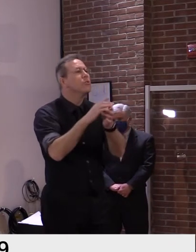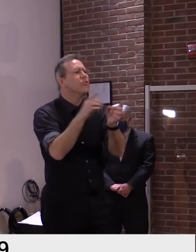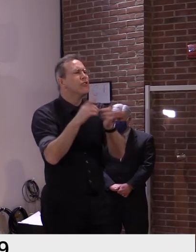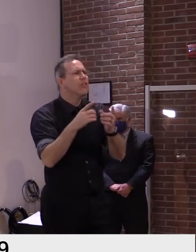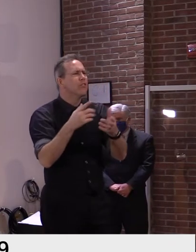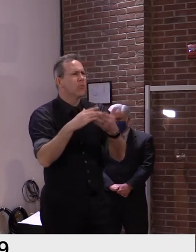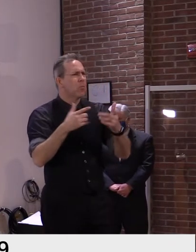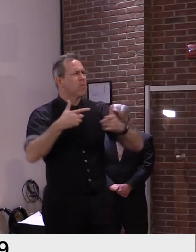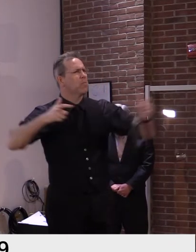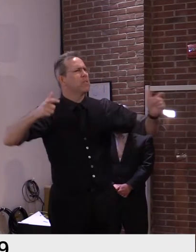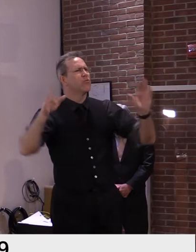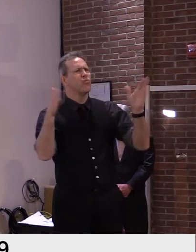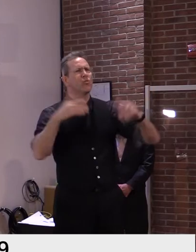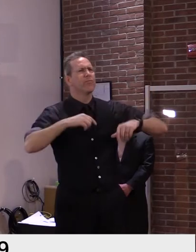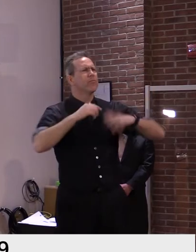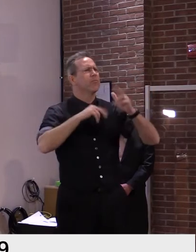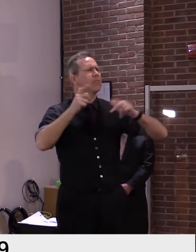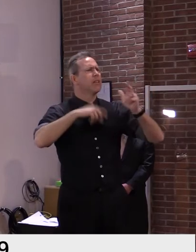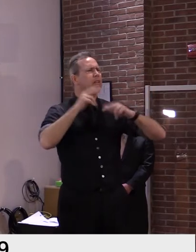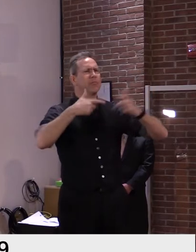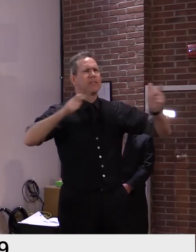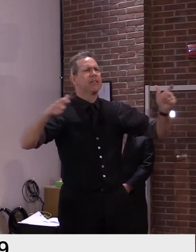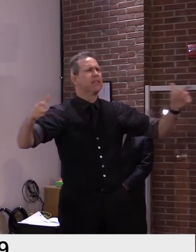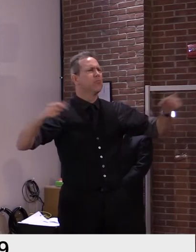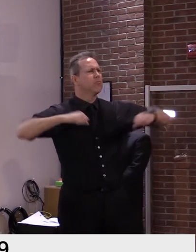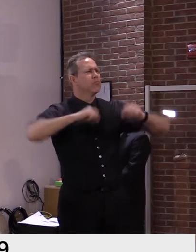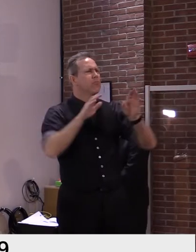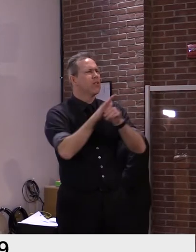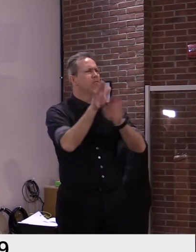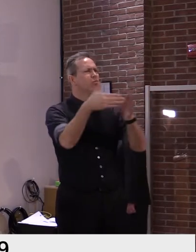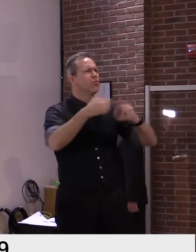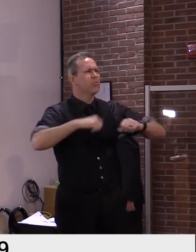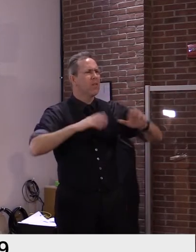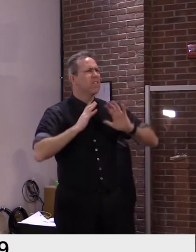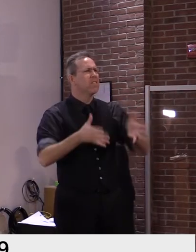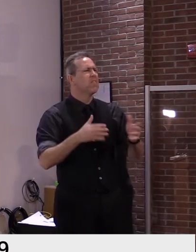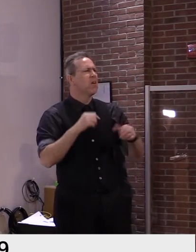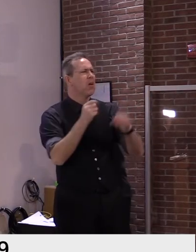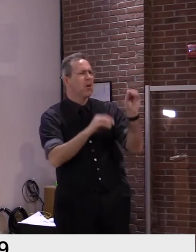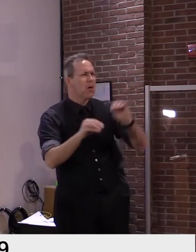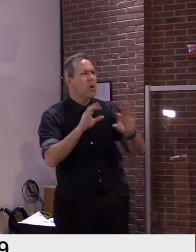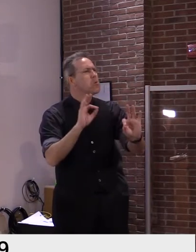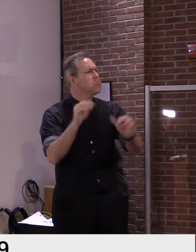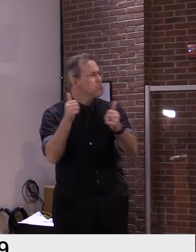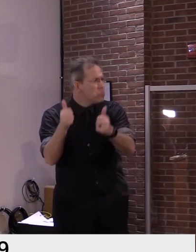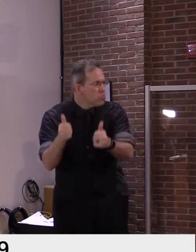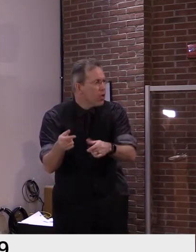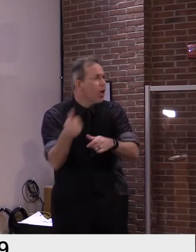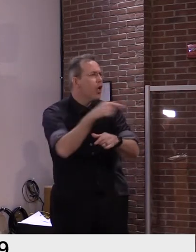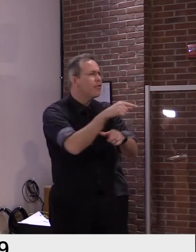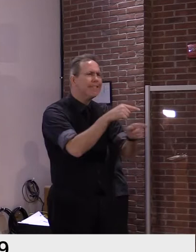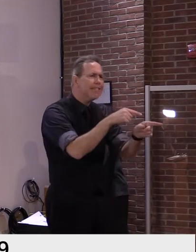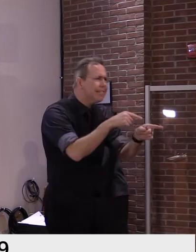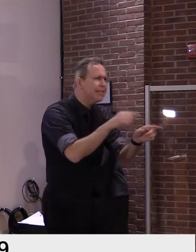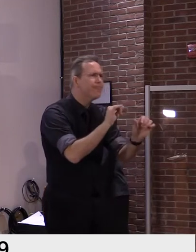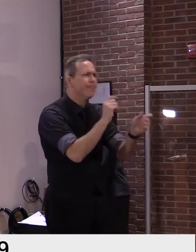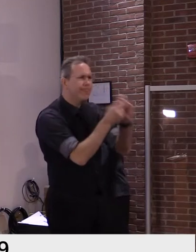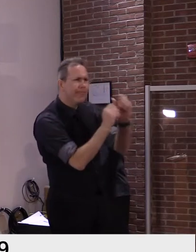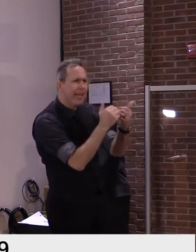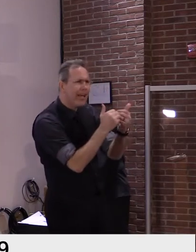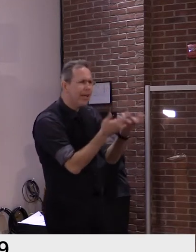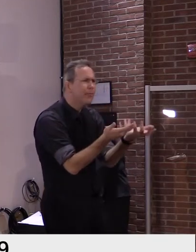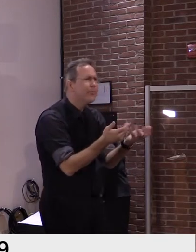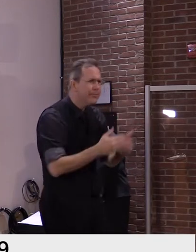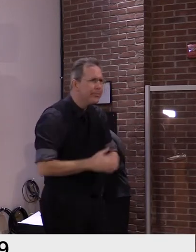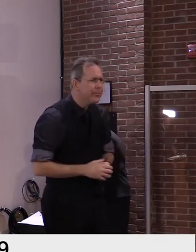are cognizant of the fact that we have other work to do. And again, if we're all on the same page, we all want the